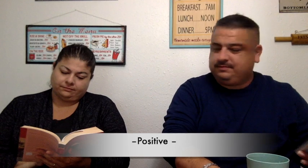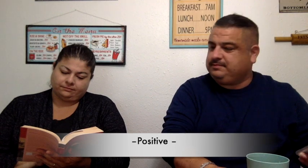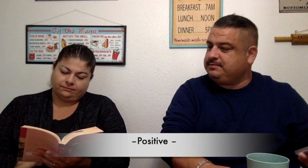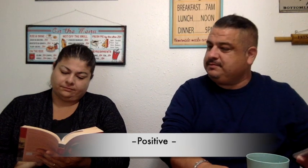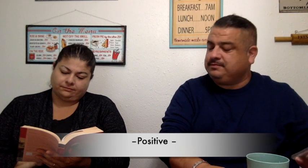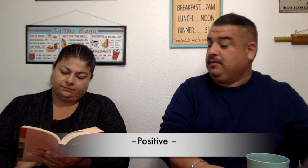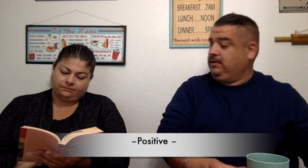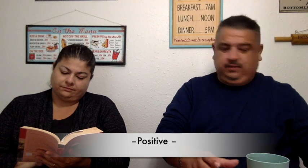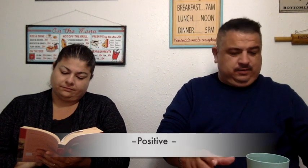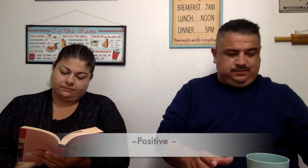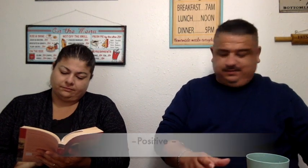Positive.